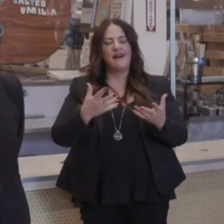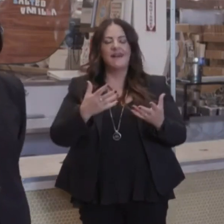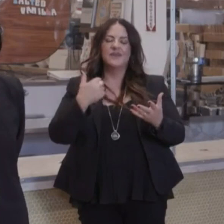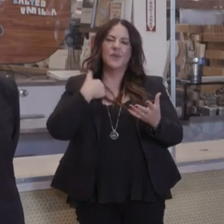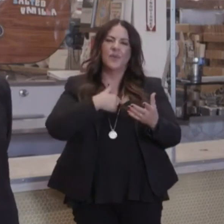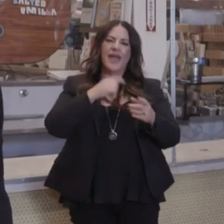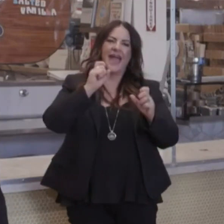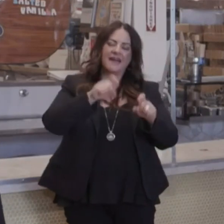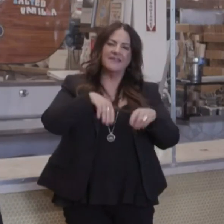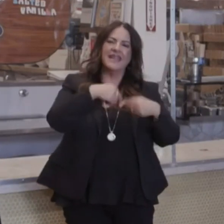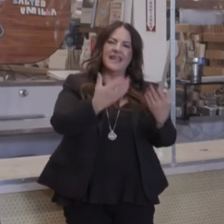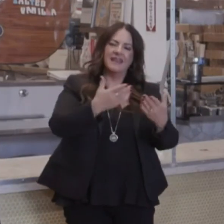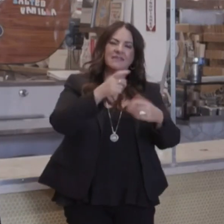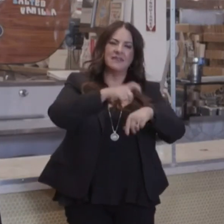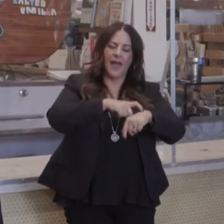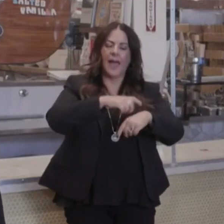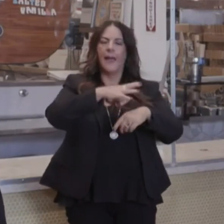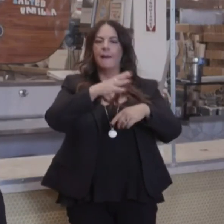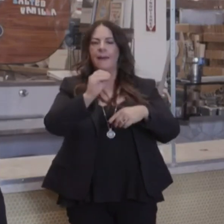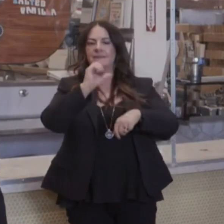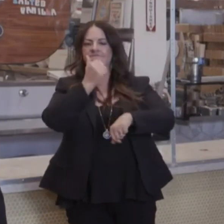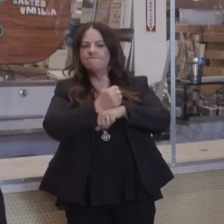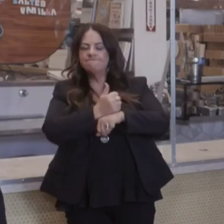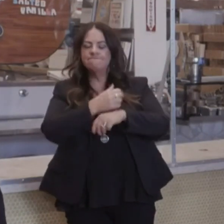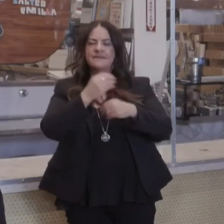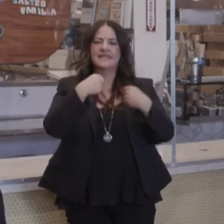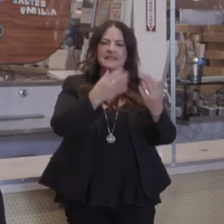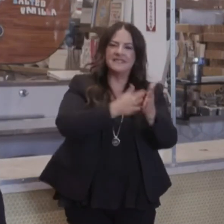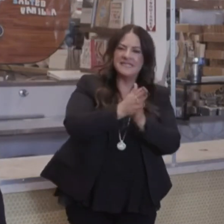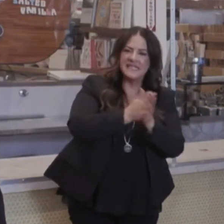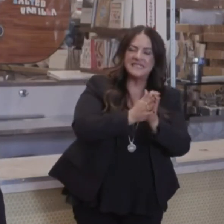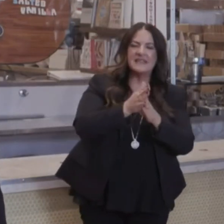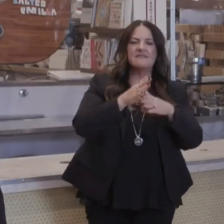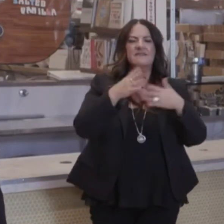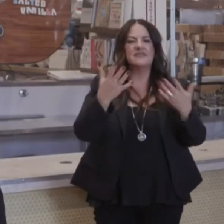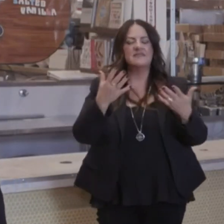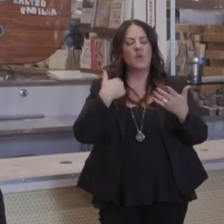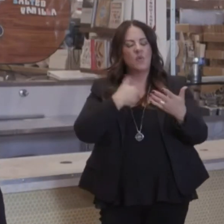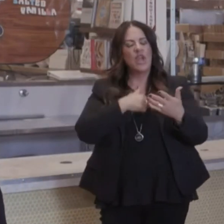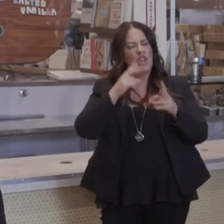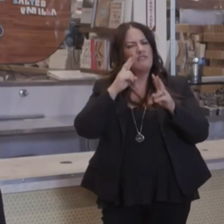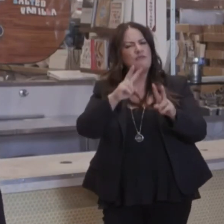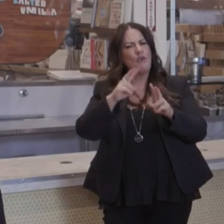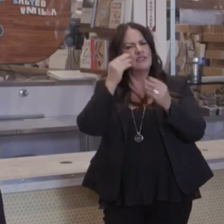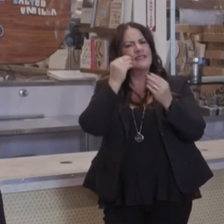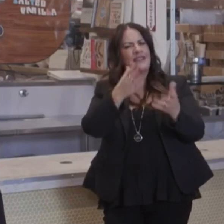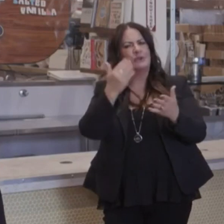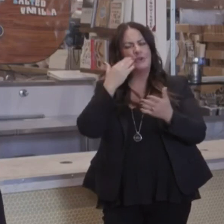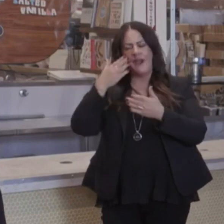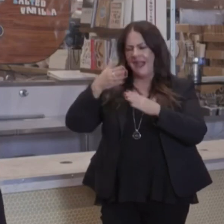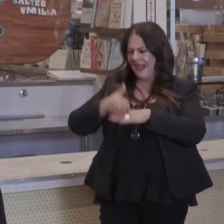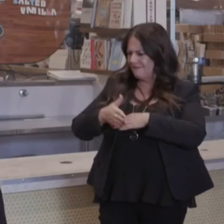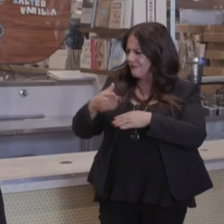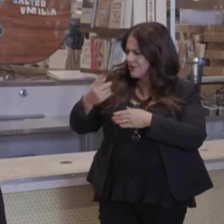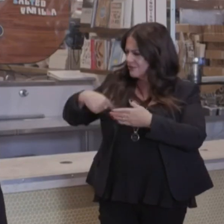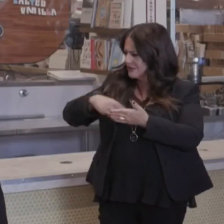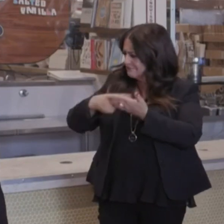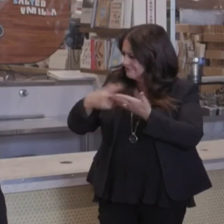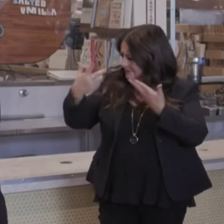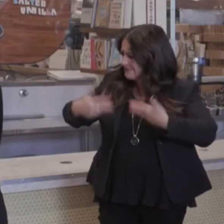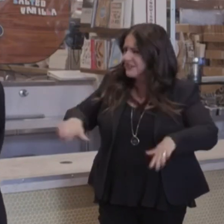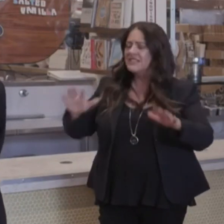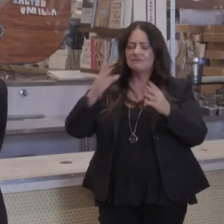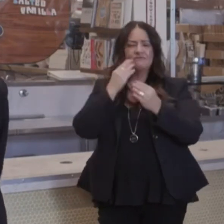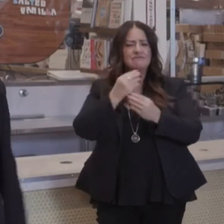baseline expectations. We're doing just that, and we're looking forward to sharing with you the fruits of all those efforts, hopefully in the next few days. Can